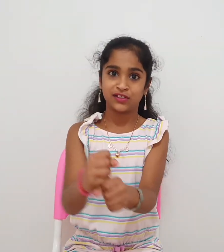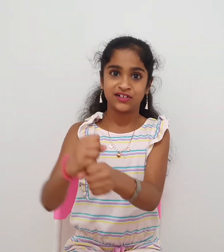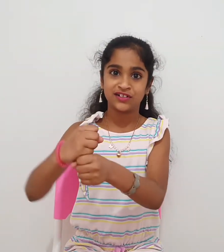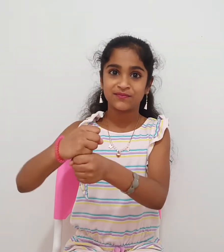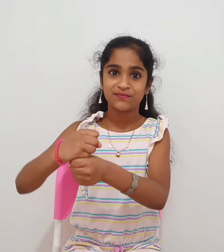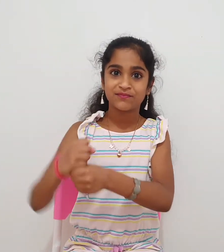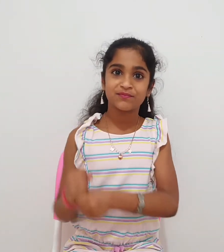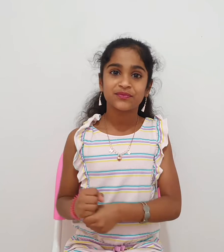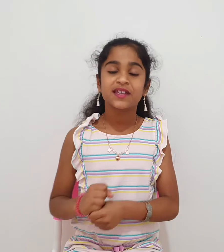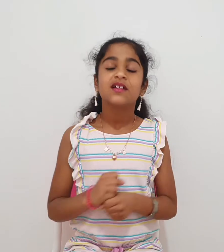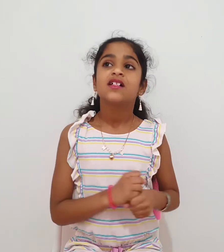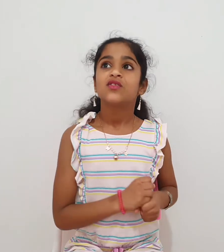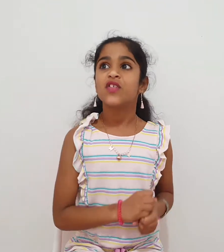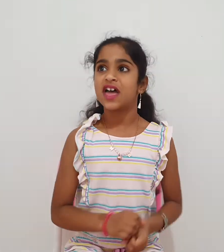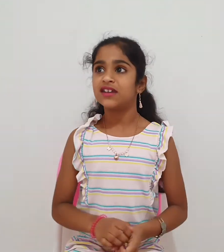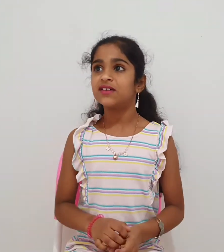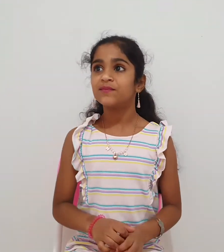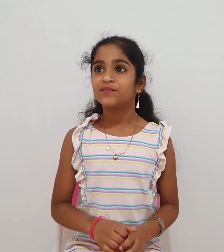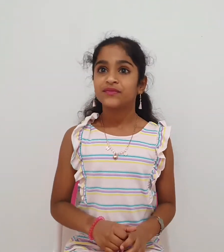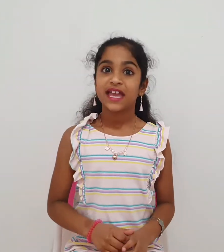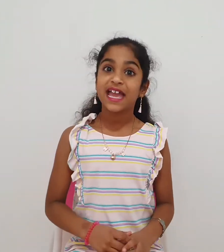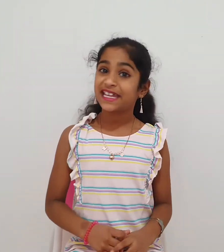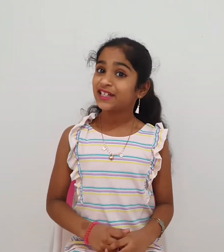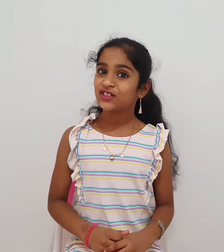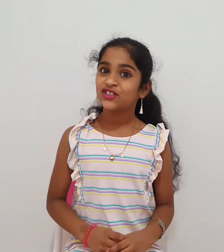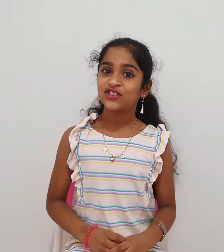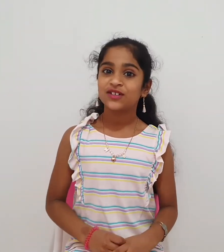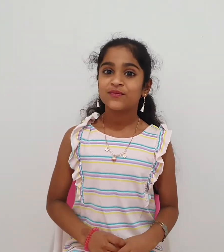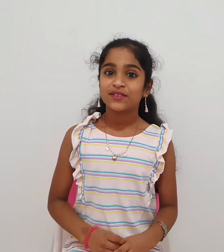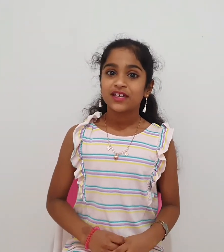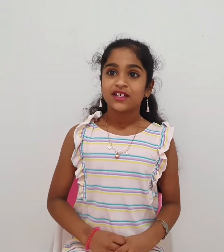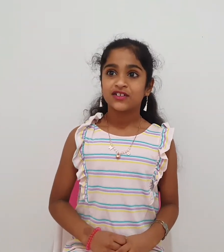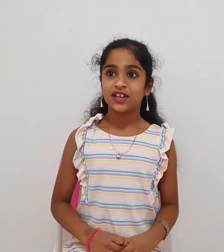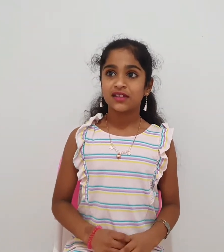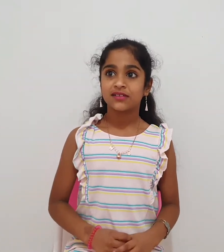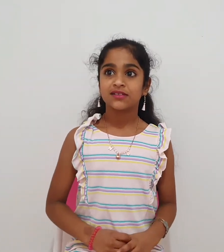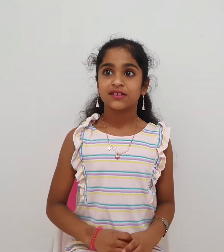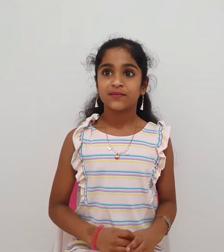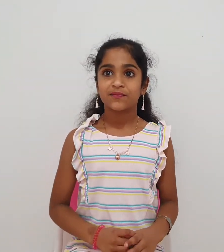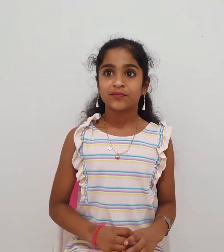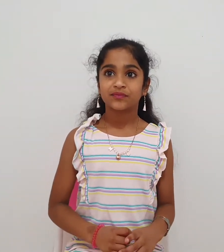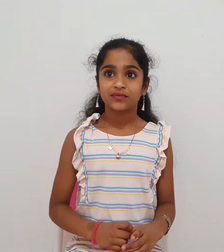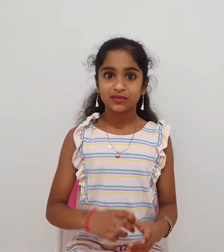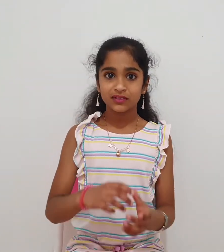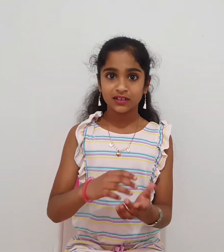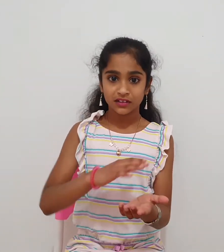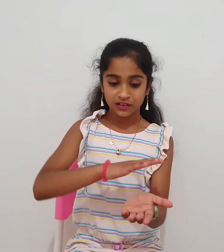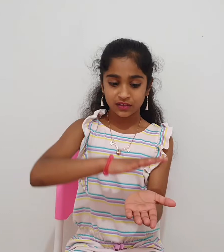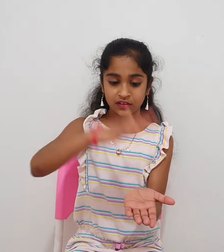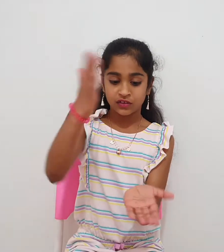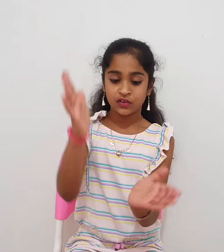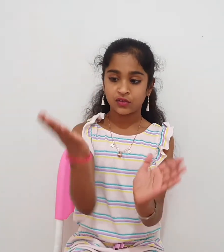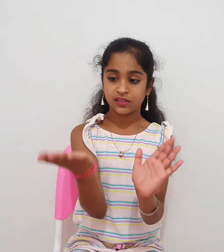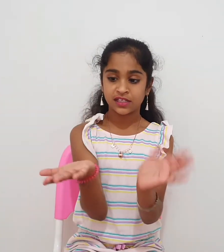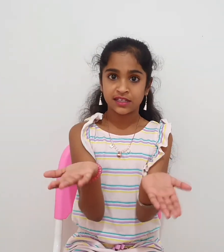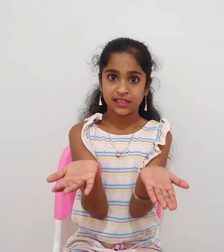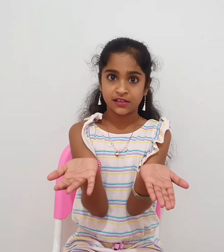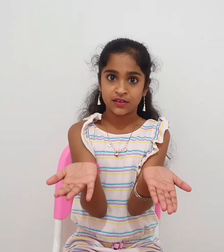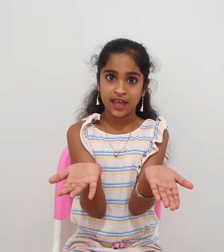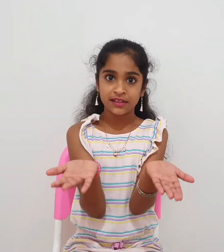then H just you see these two hands